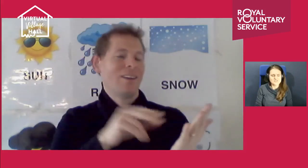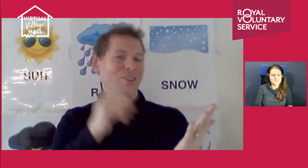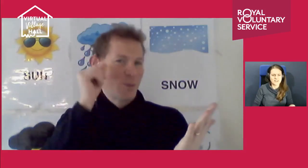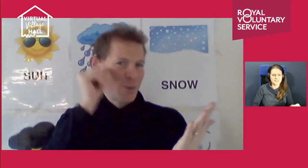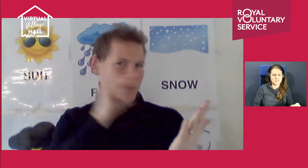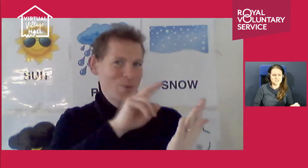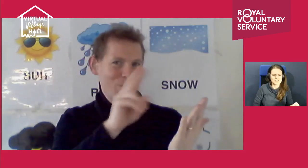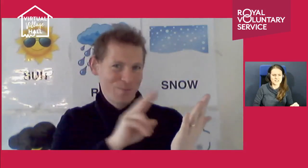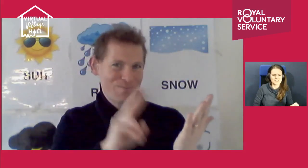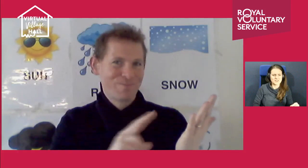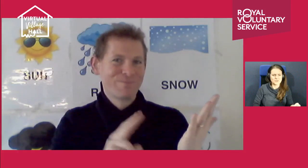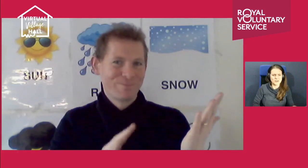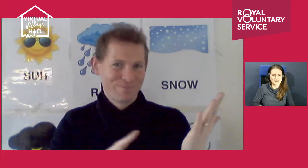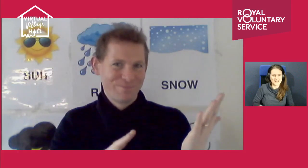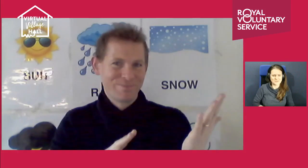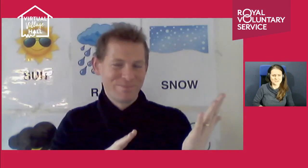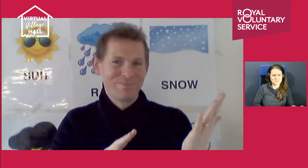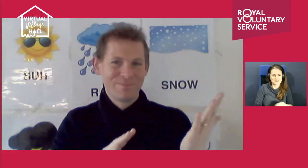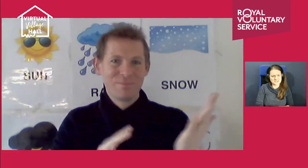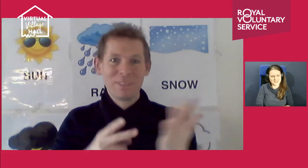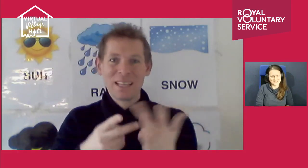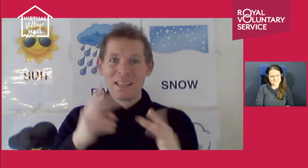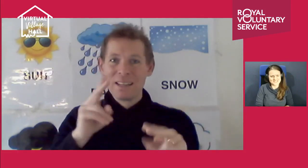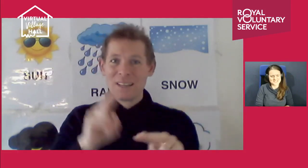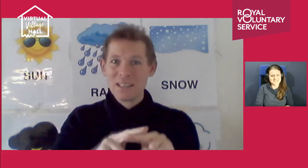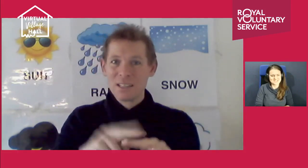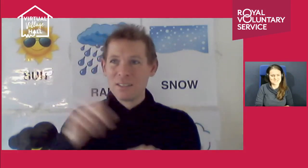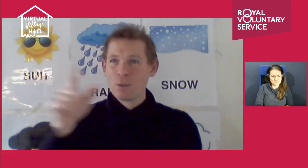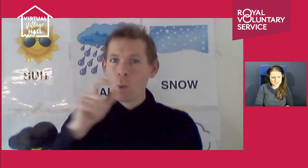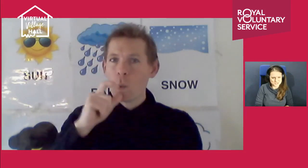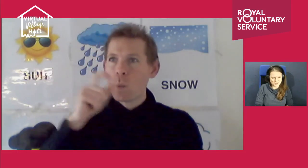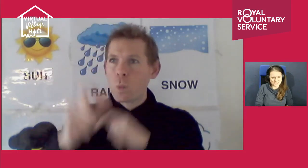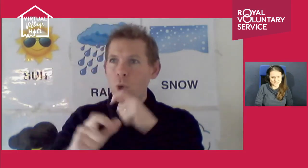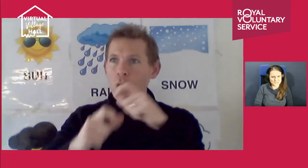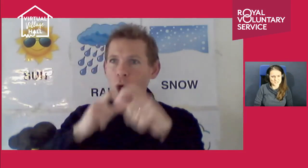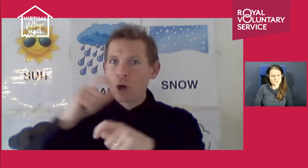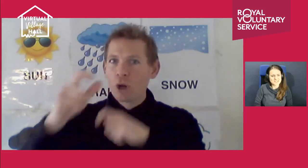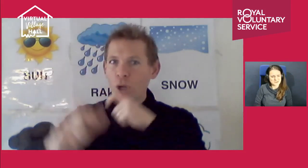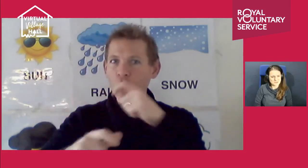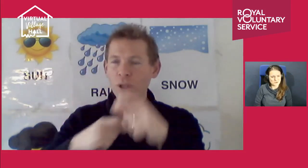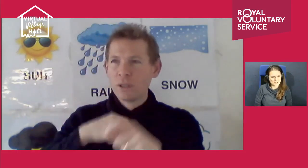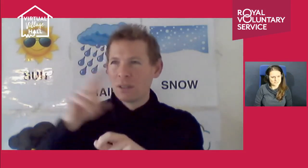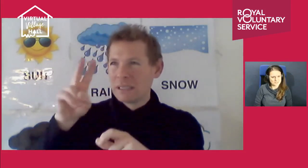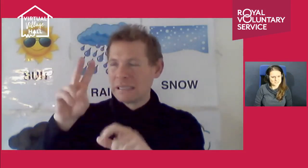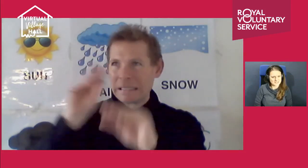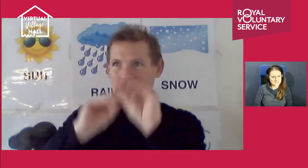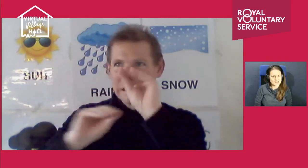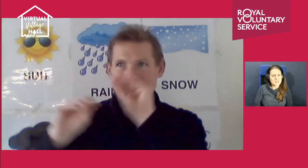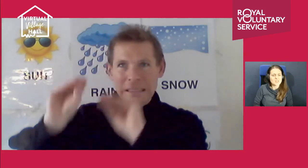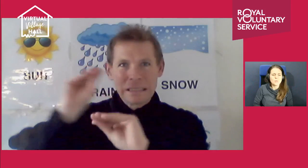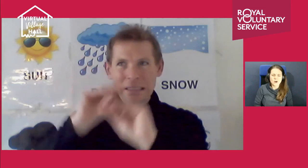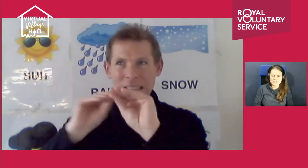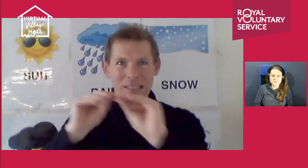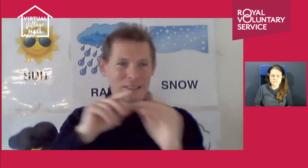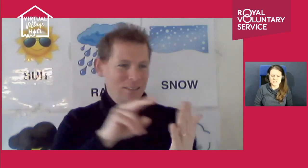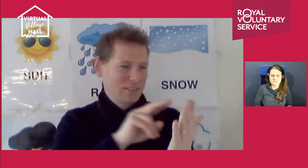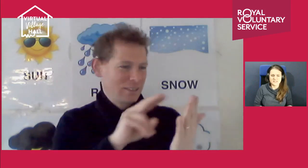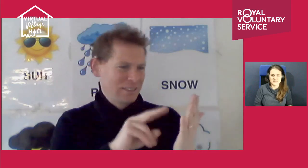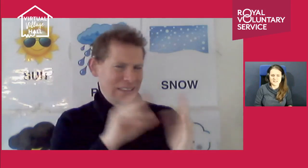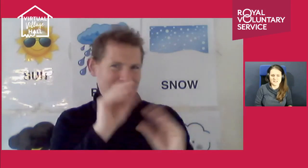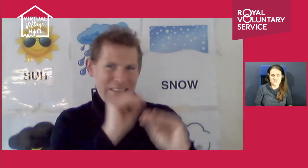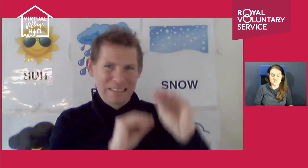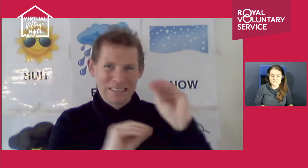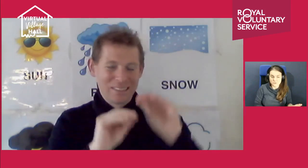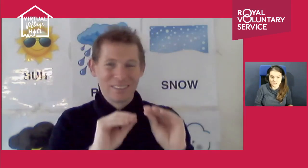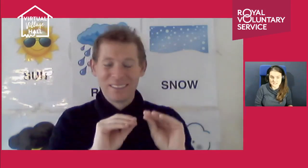grammar rather than using one language with another language's grammar structure, which can be quite confusing. The word order you see